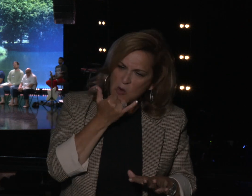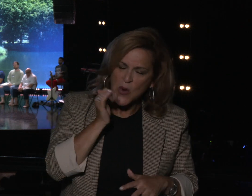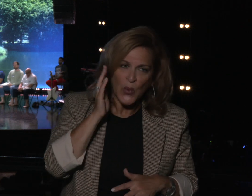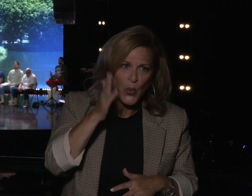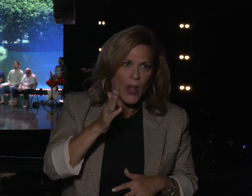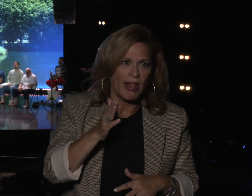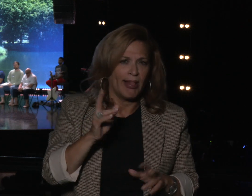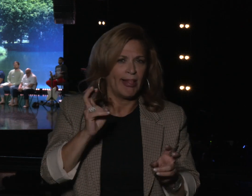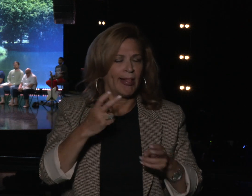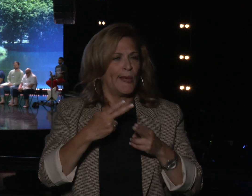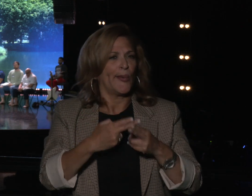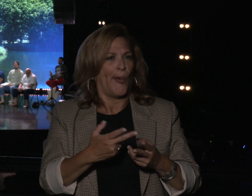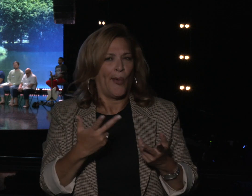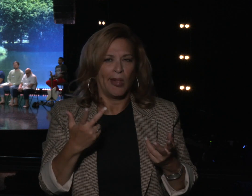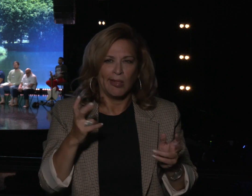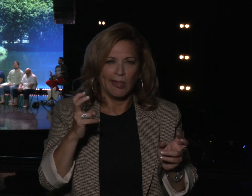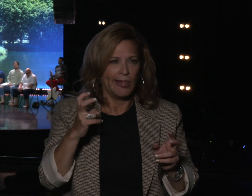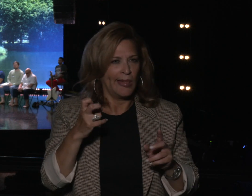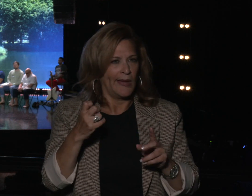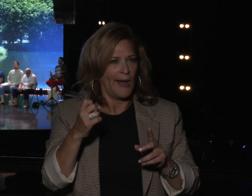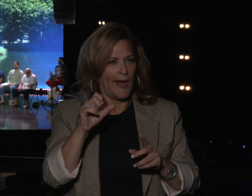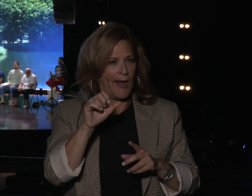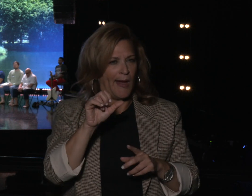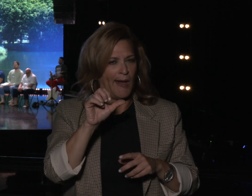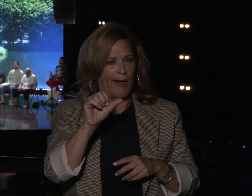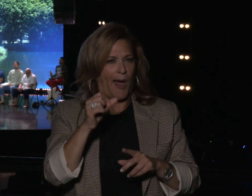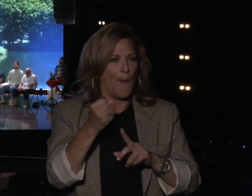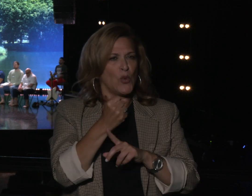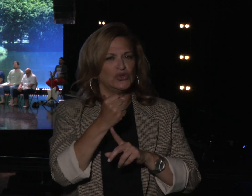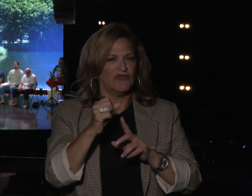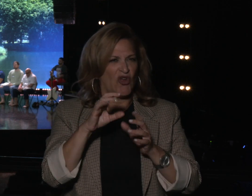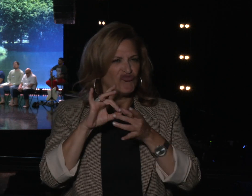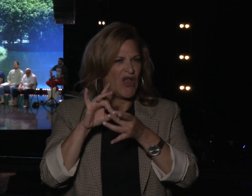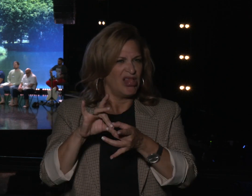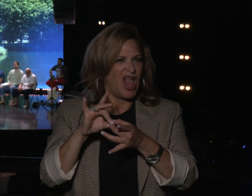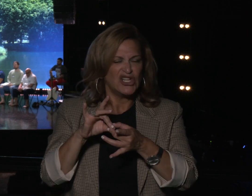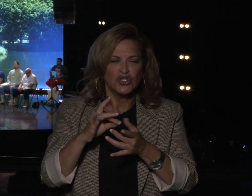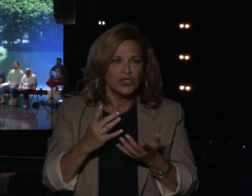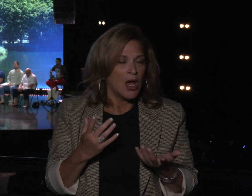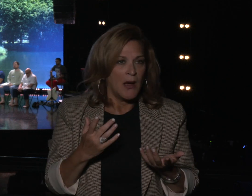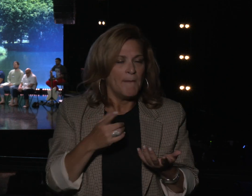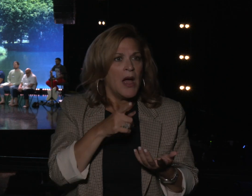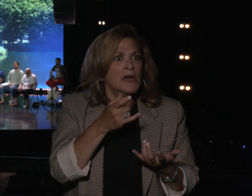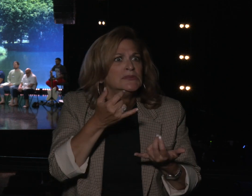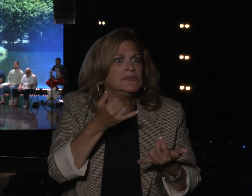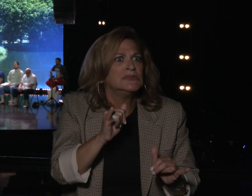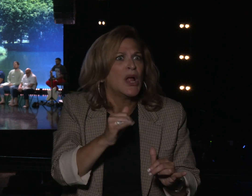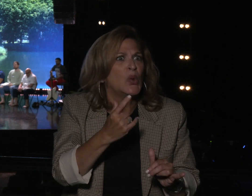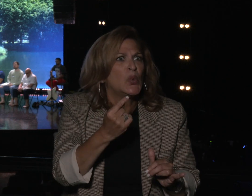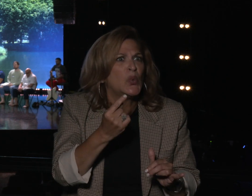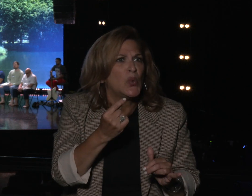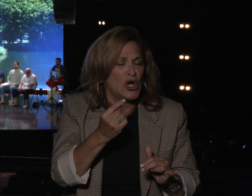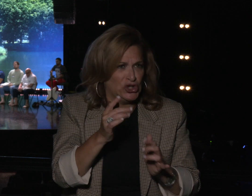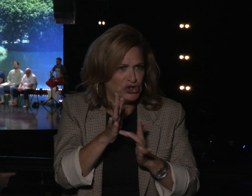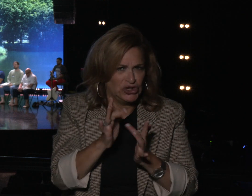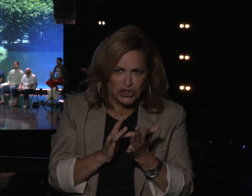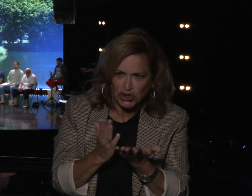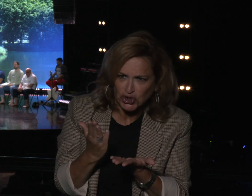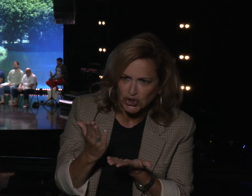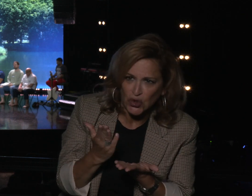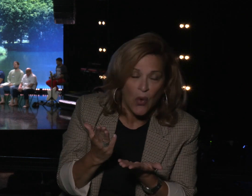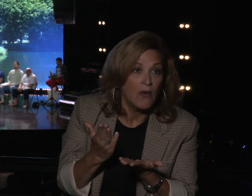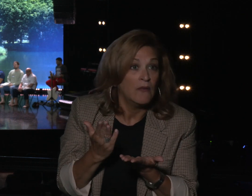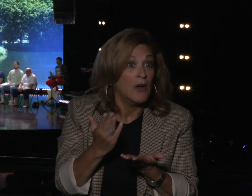the abusive relationship, despite what he was, Jesus still serves Judas. Jesus could have waited like an hour, because